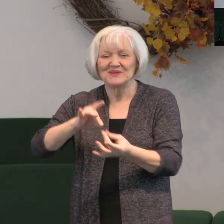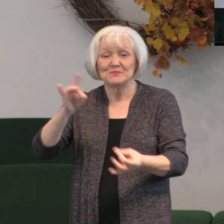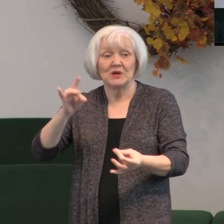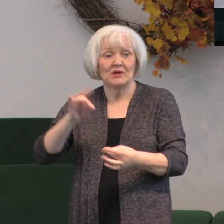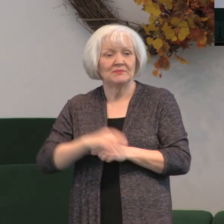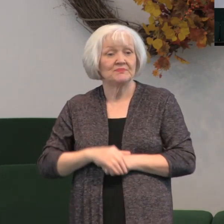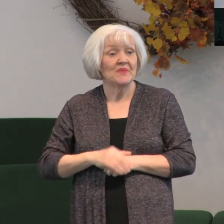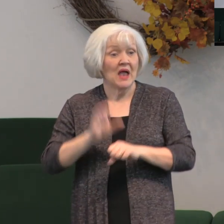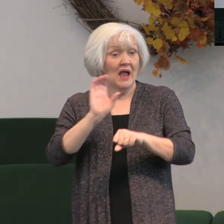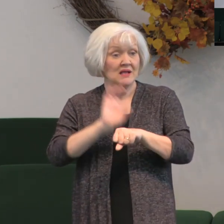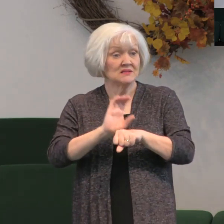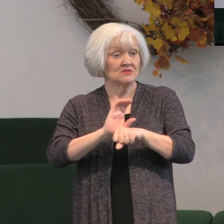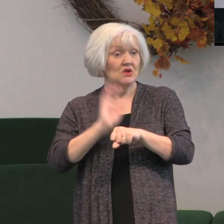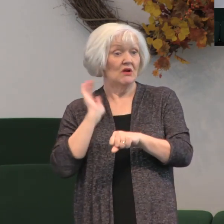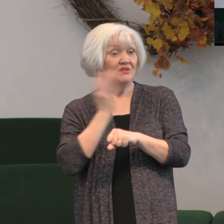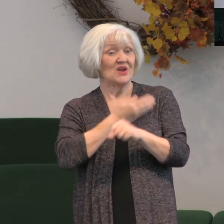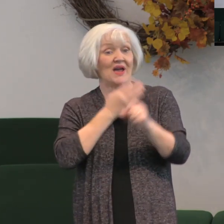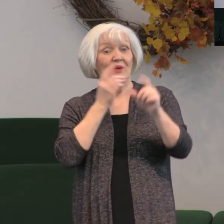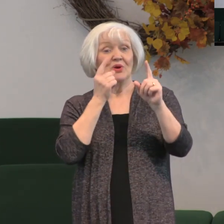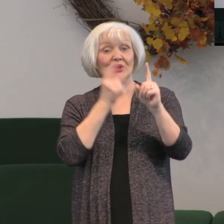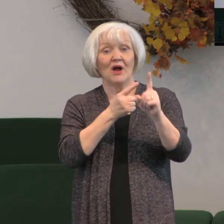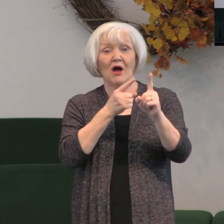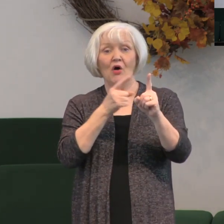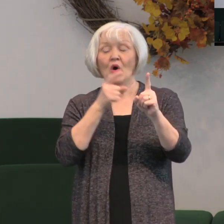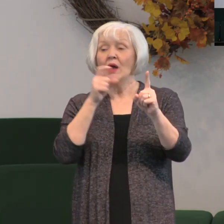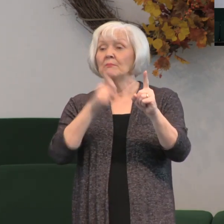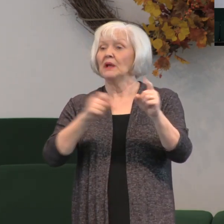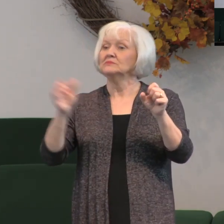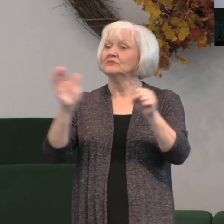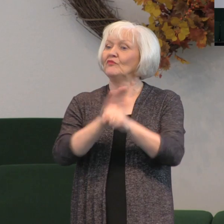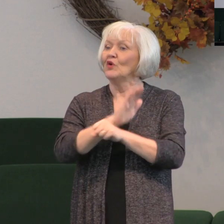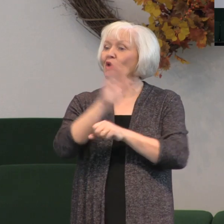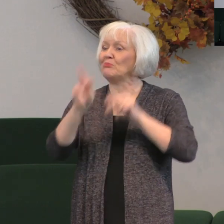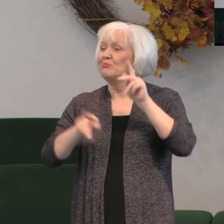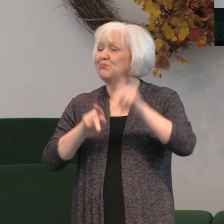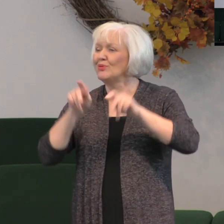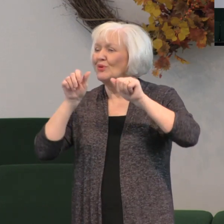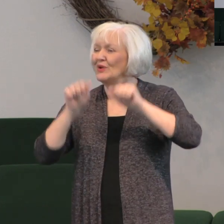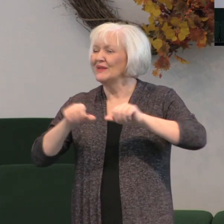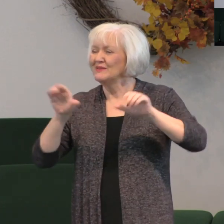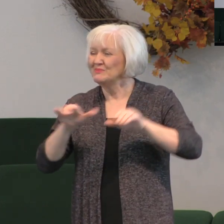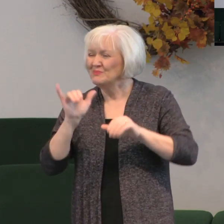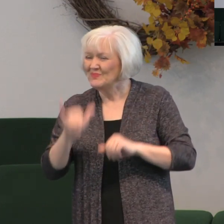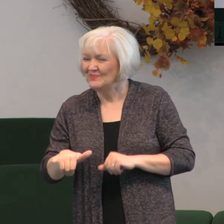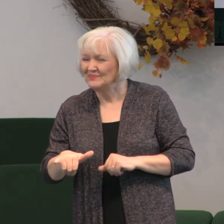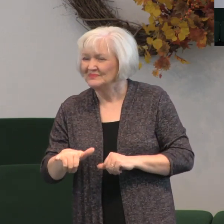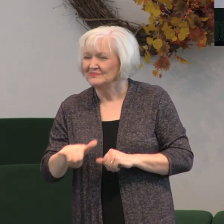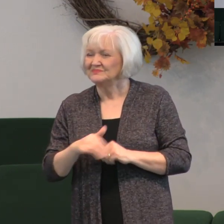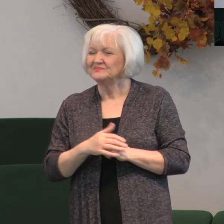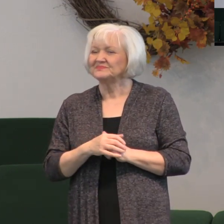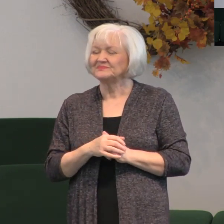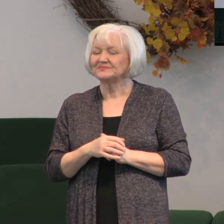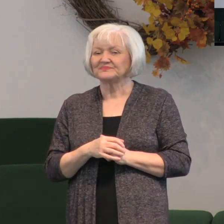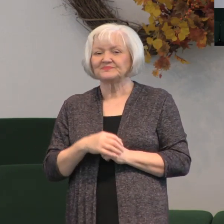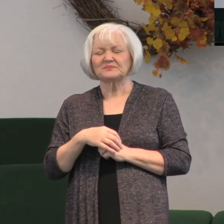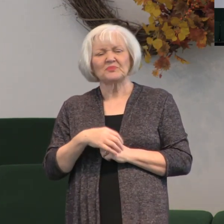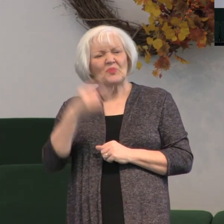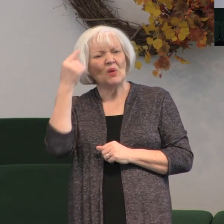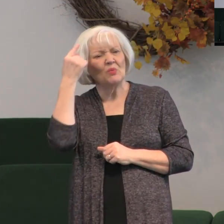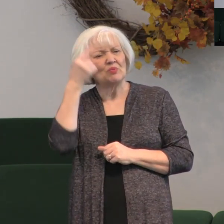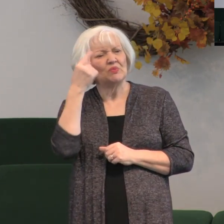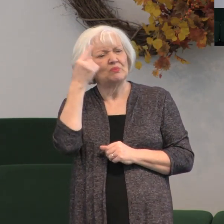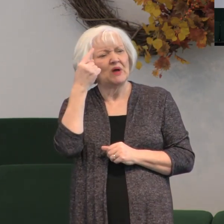a church this should be our goal we need a church full of people who are able to do this think about it